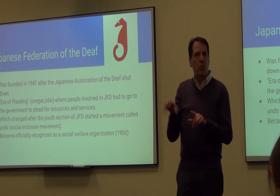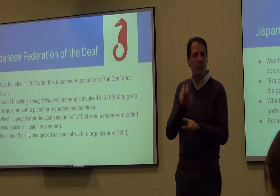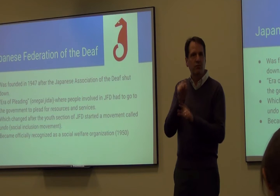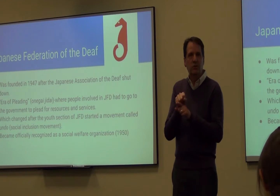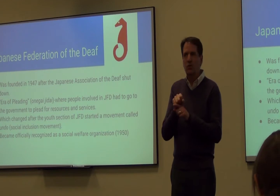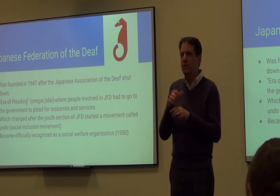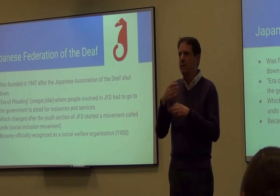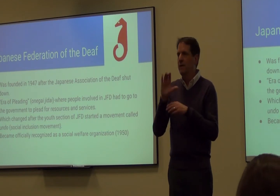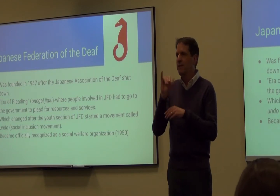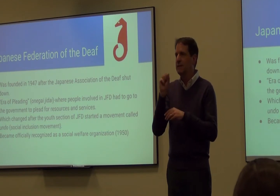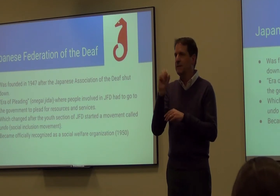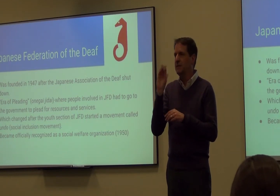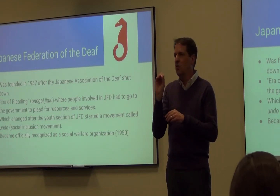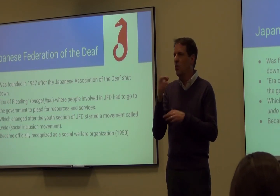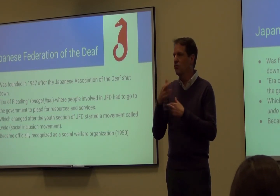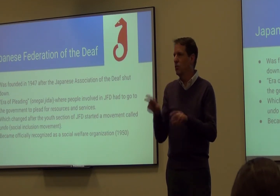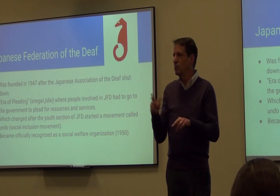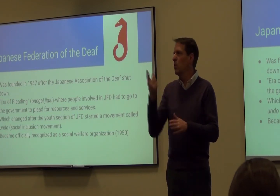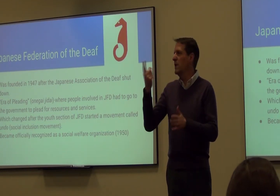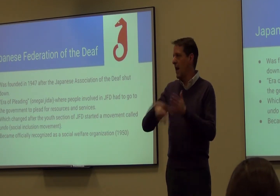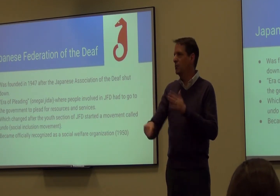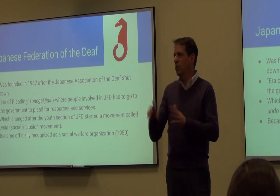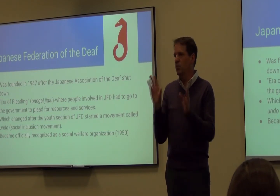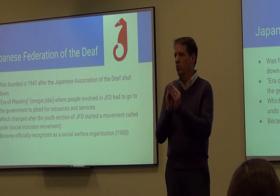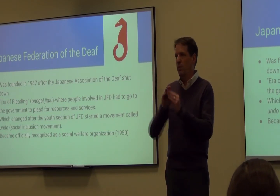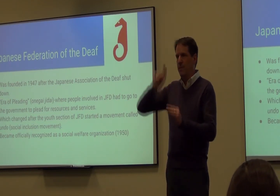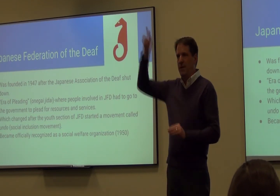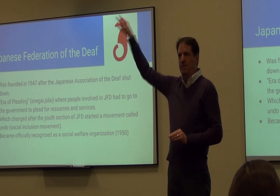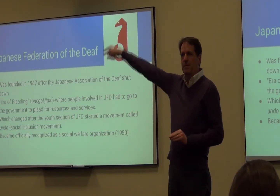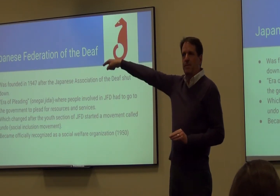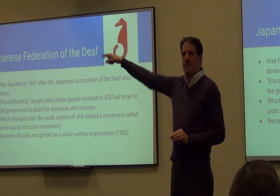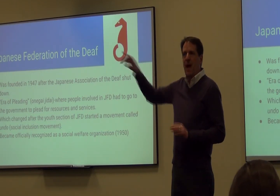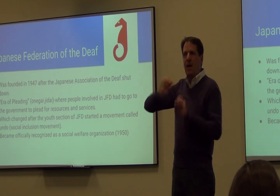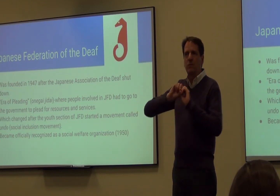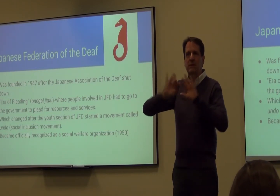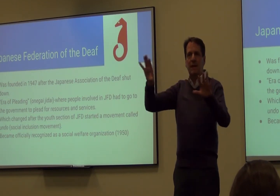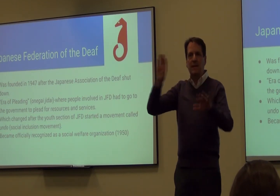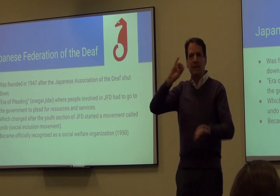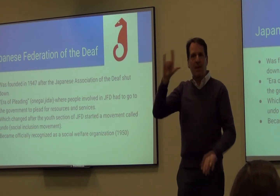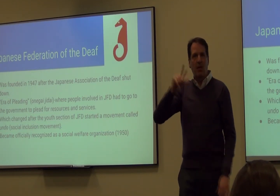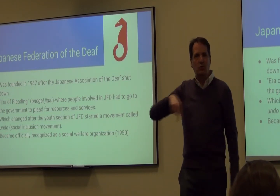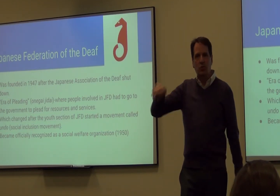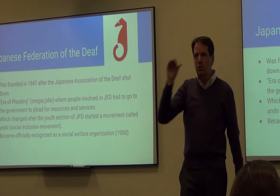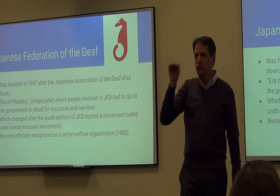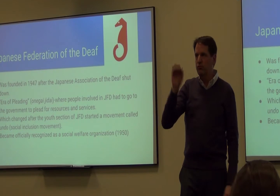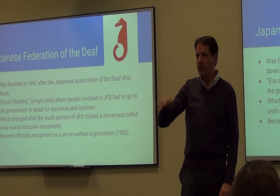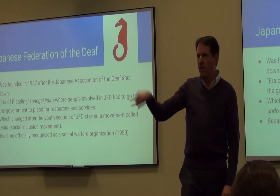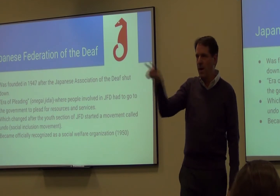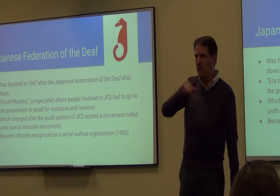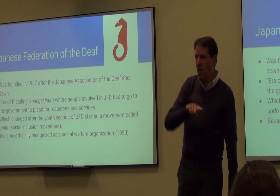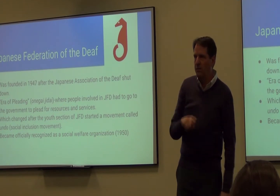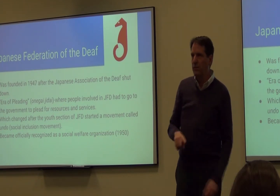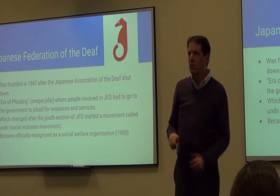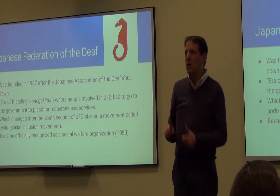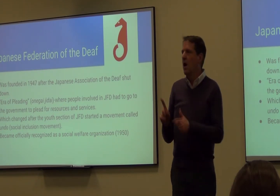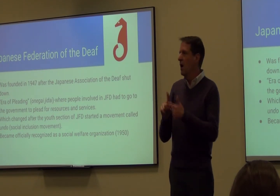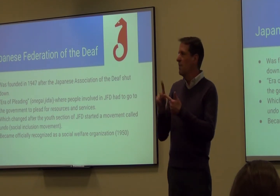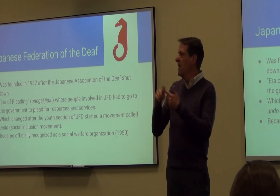room again to do that too. I have it reserved for next week's presentation and for April 13th. So I'll send a reminder email to all of you guys to make